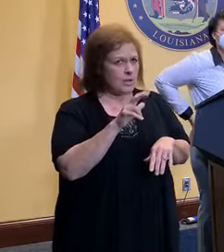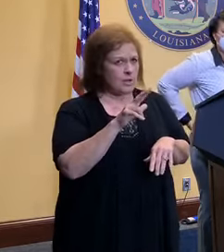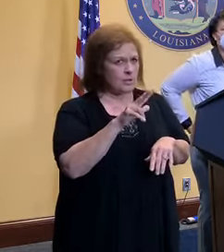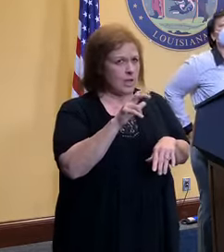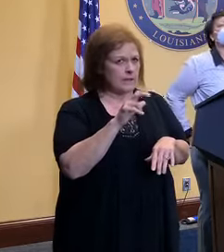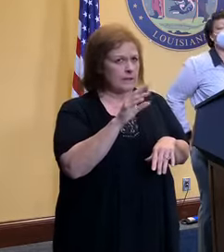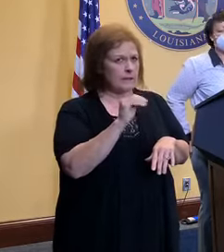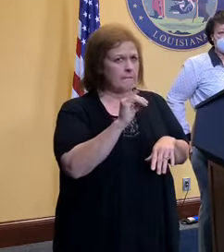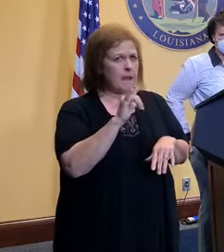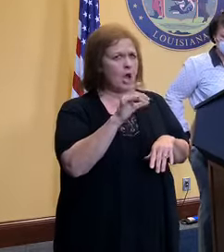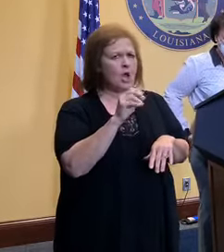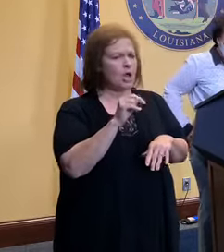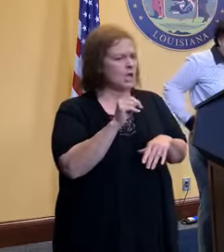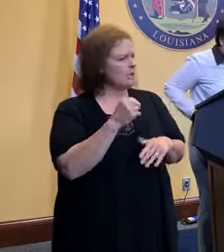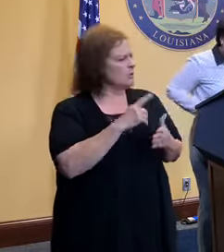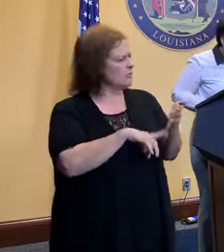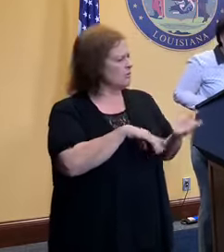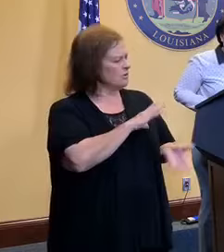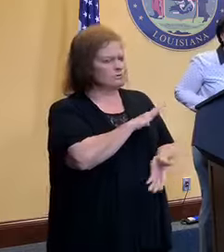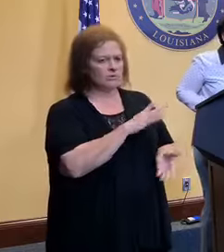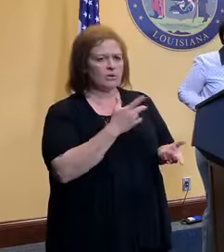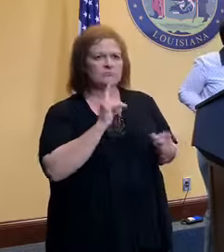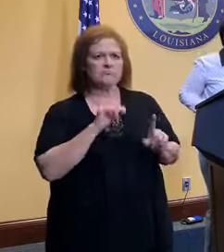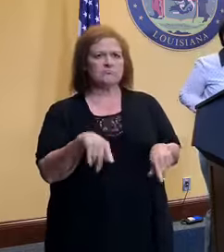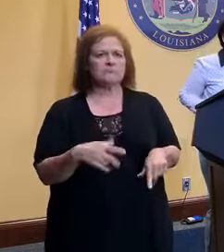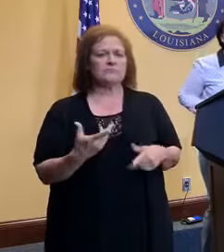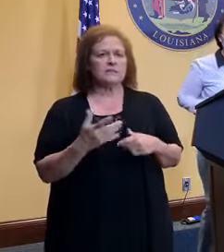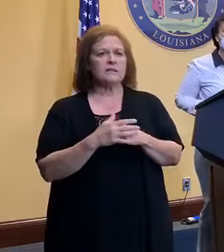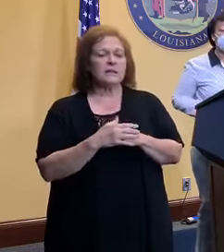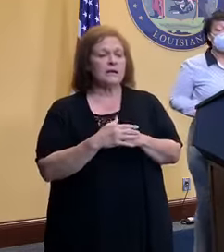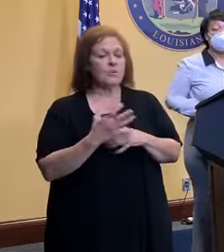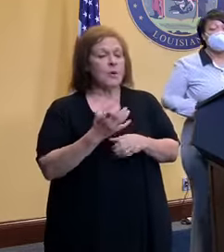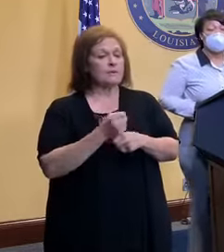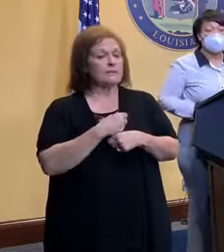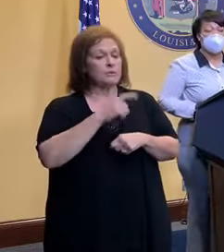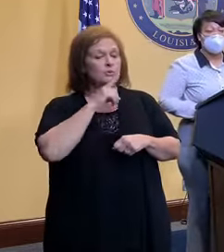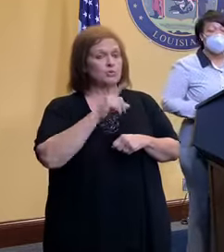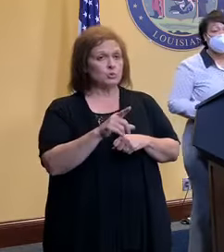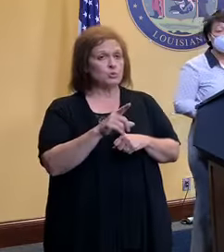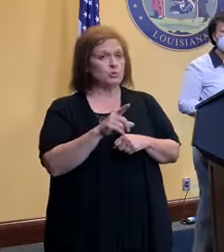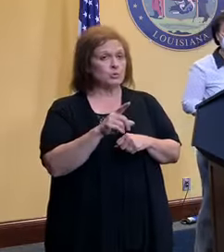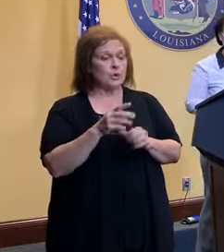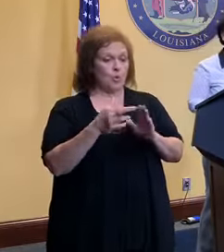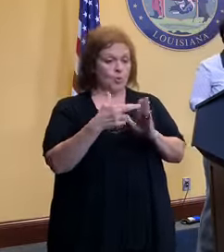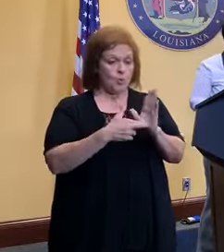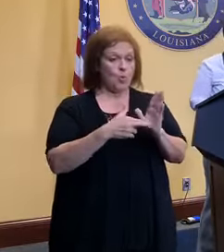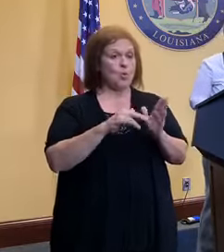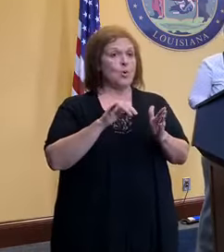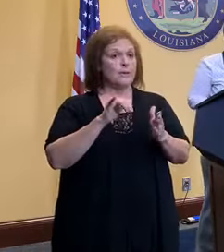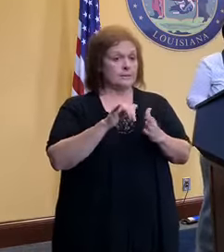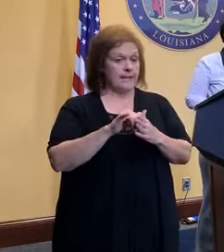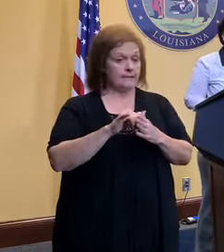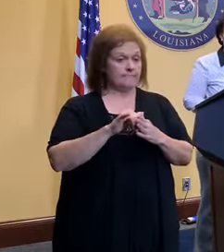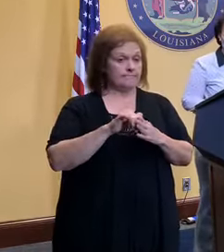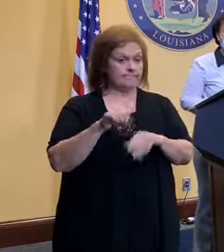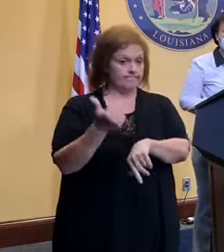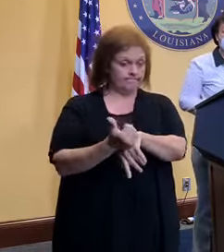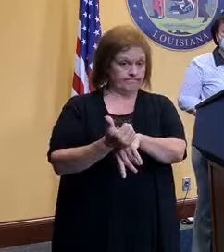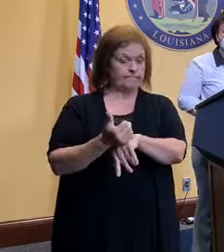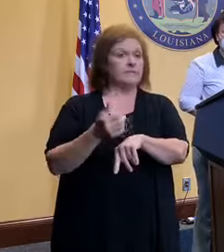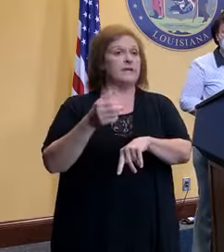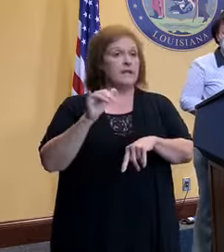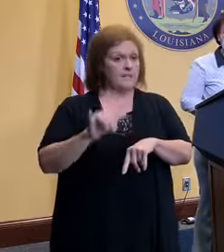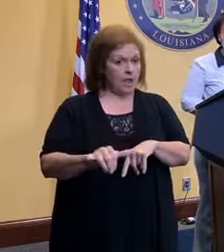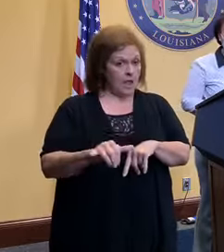million. What's your yes. reaction to that? My reaction is wanting to make sure that the rules that are promulgated